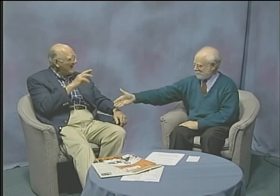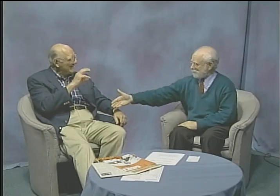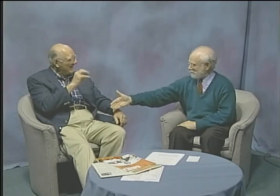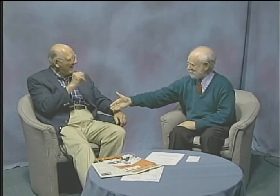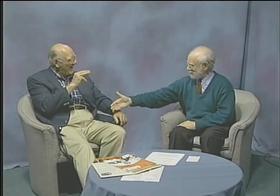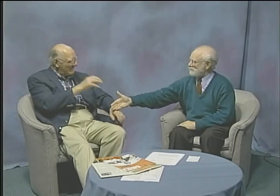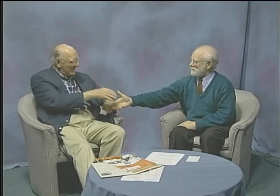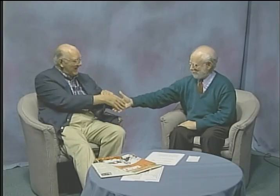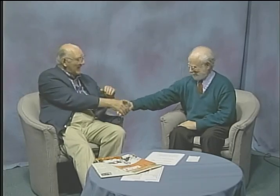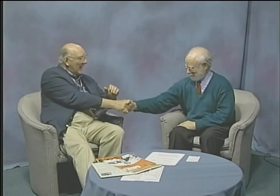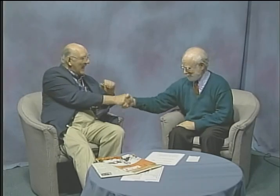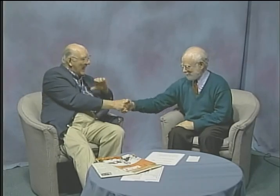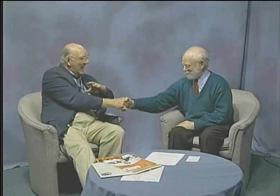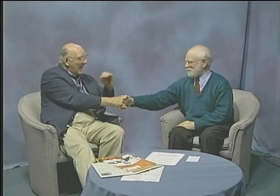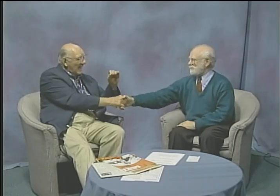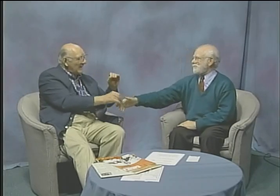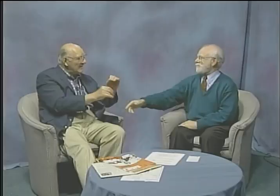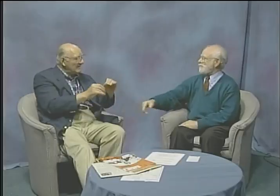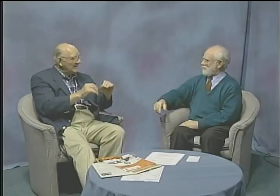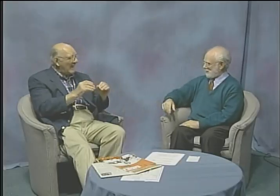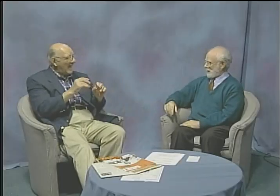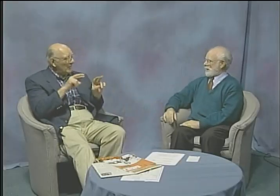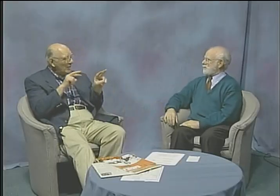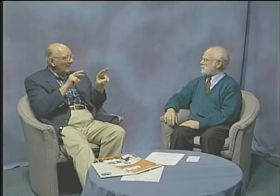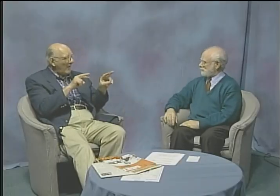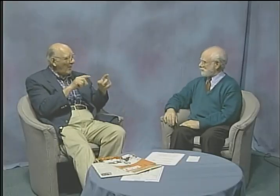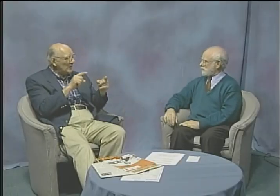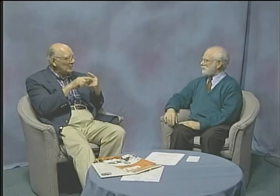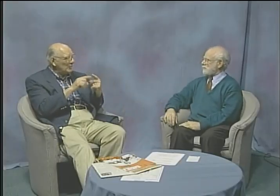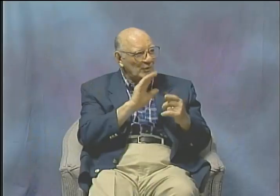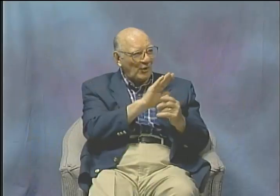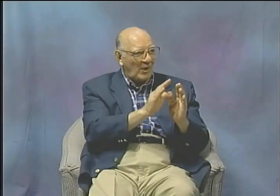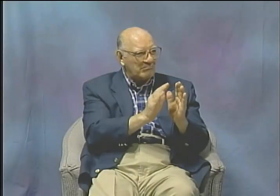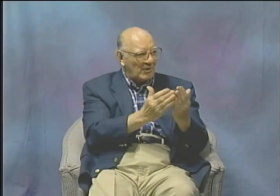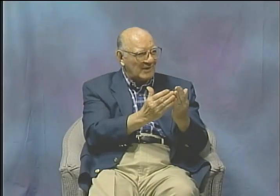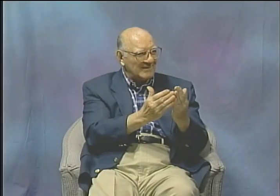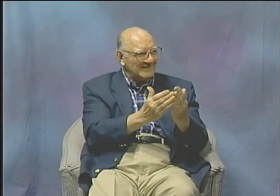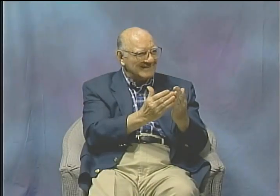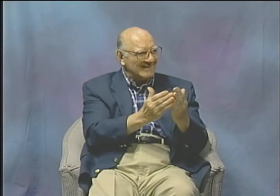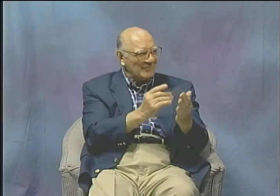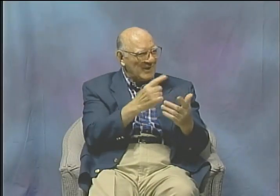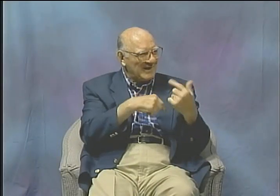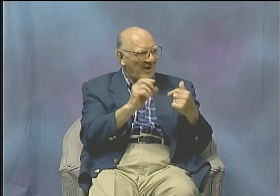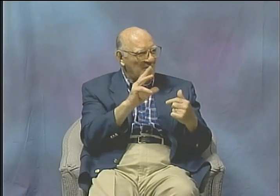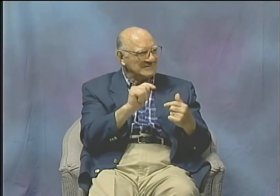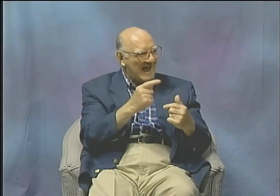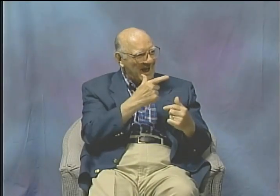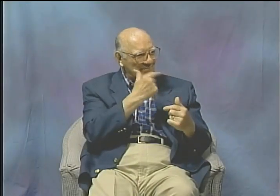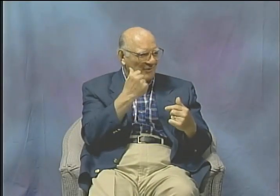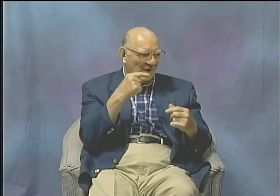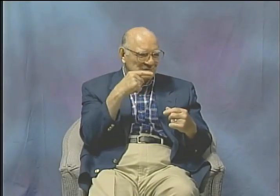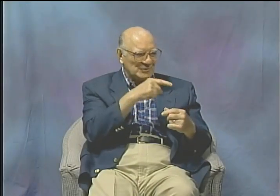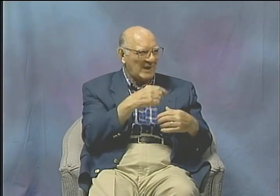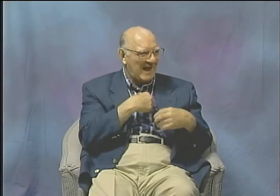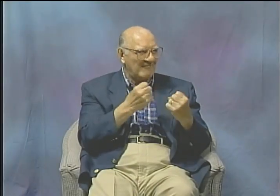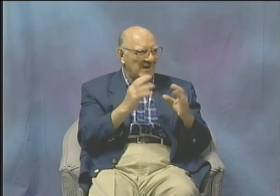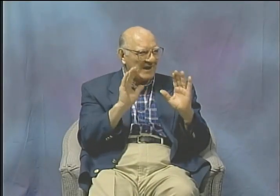Dr. Carmel. And I'm looking forward to your book when it comes out, because you have many